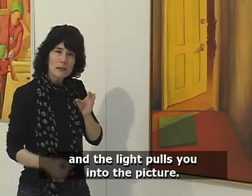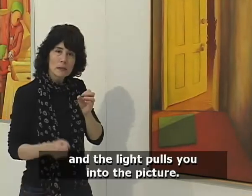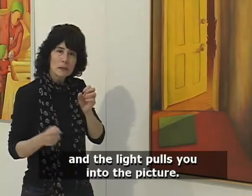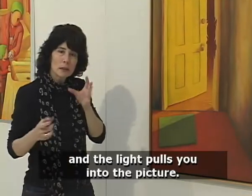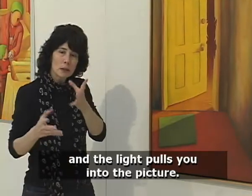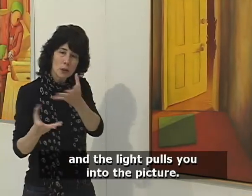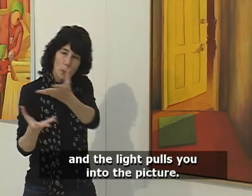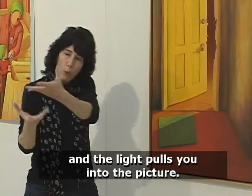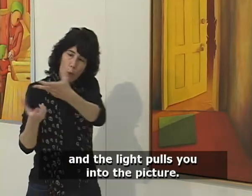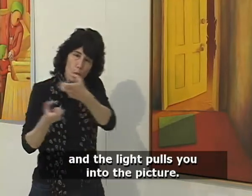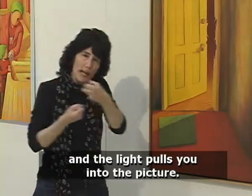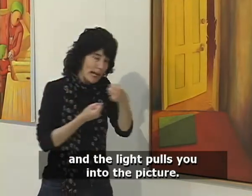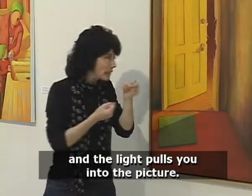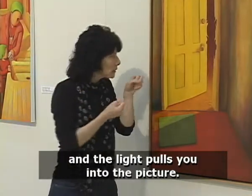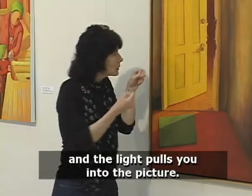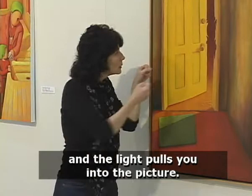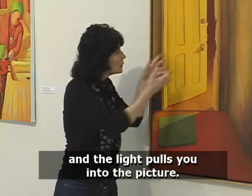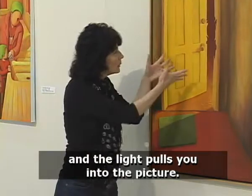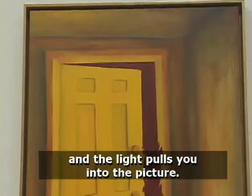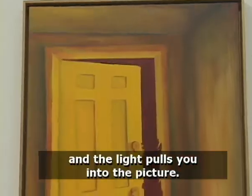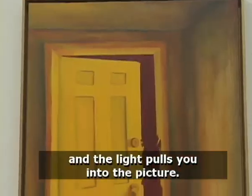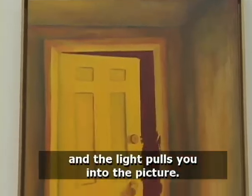And the light pulls you into the picture.